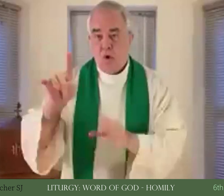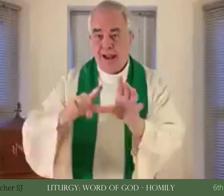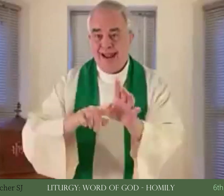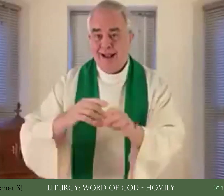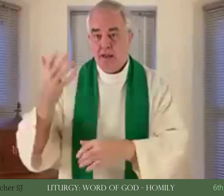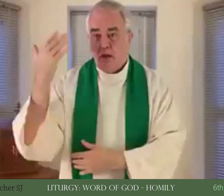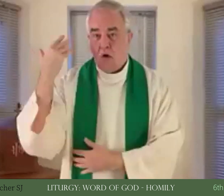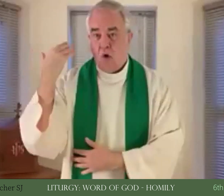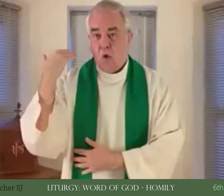4 years ago,